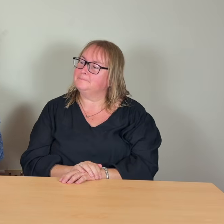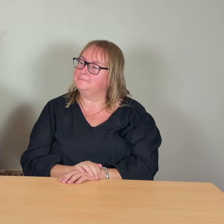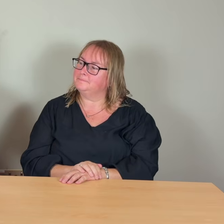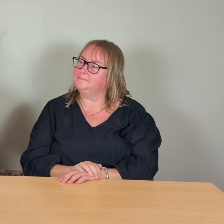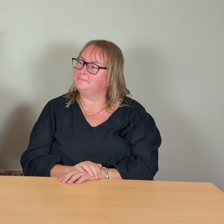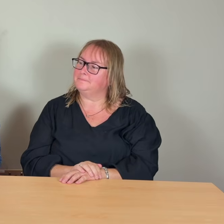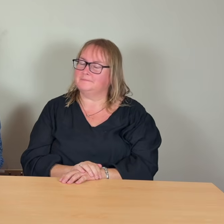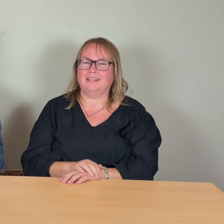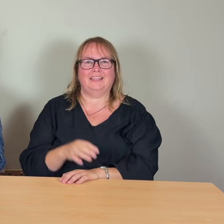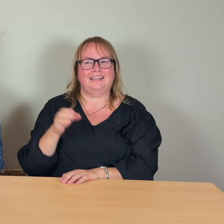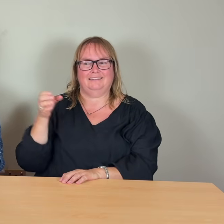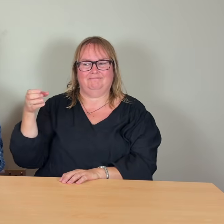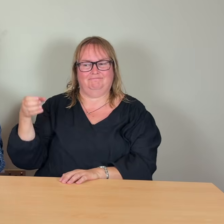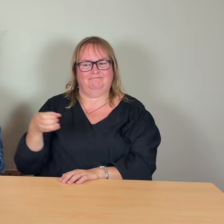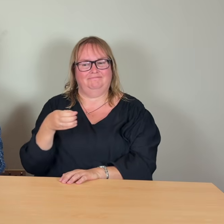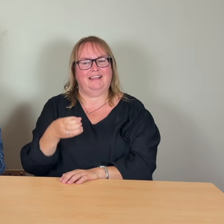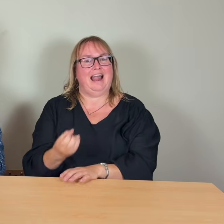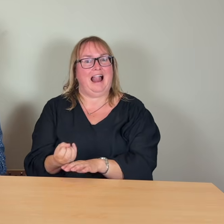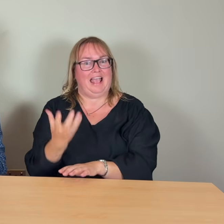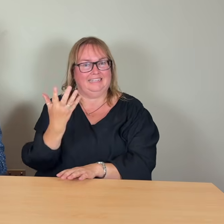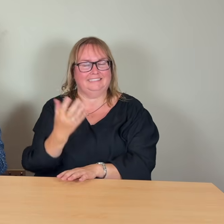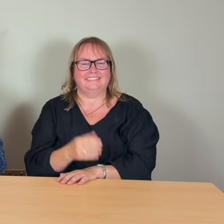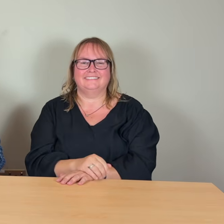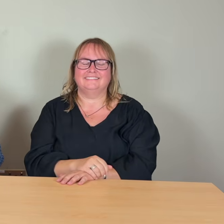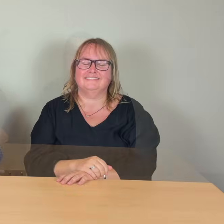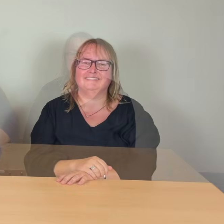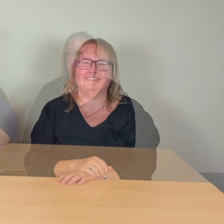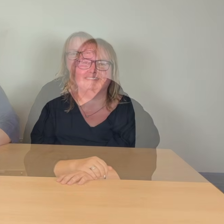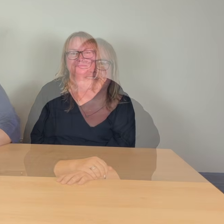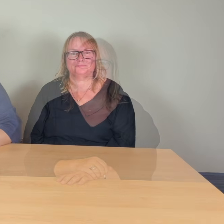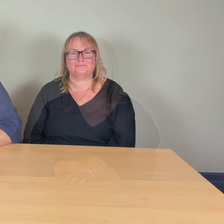with obviously a light inside.